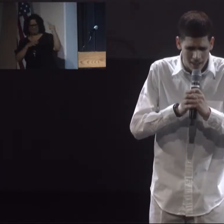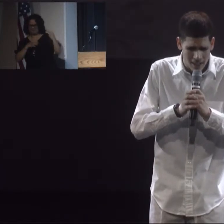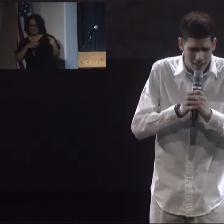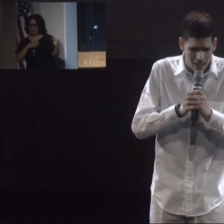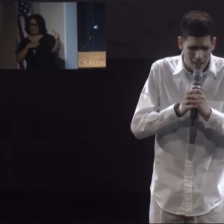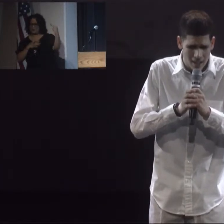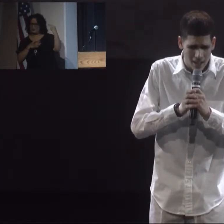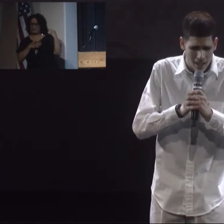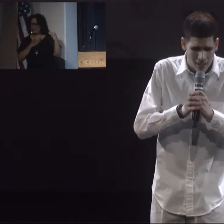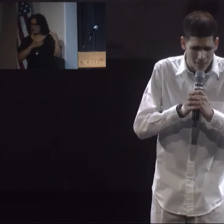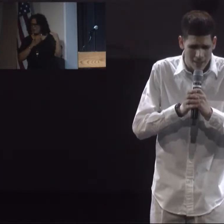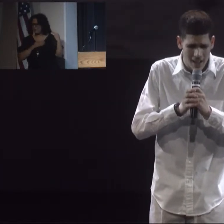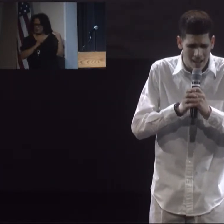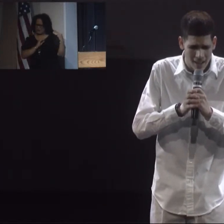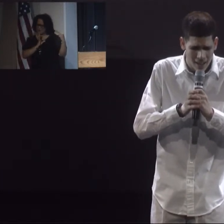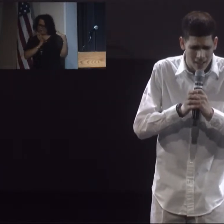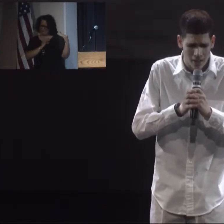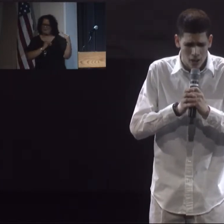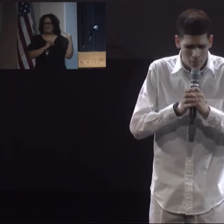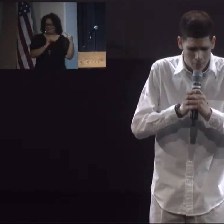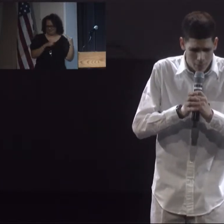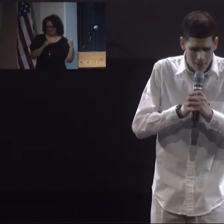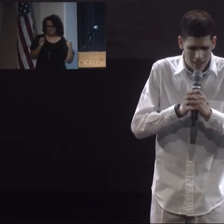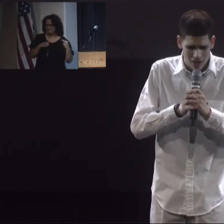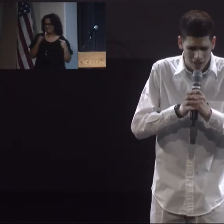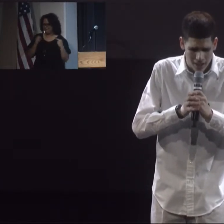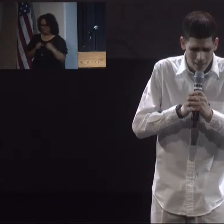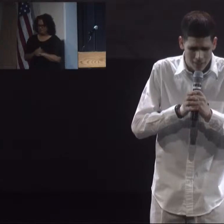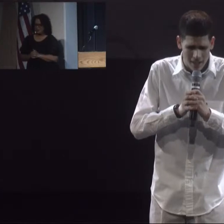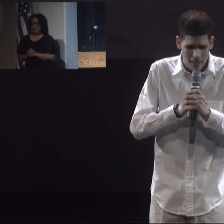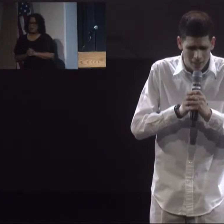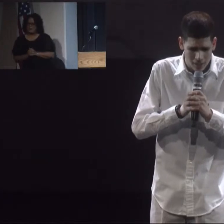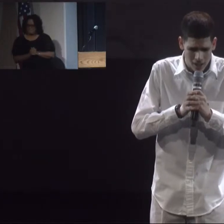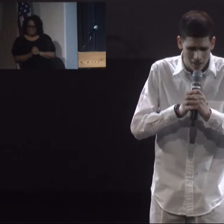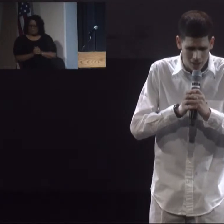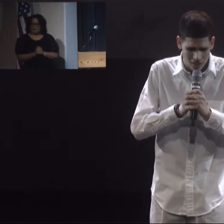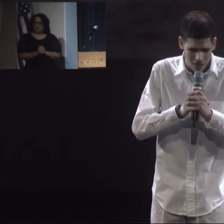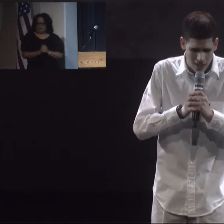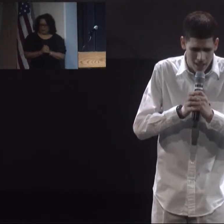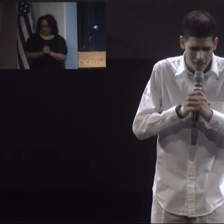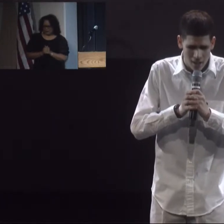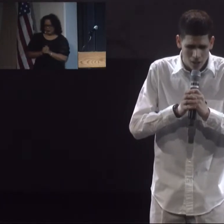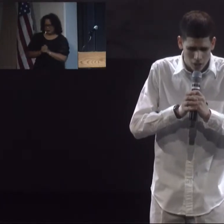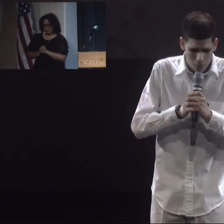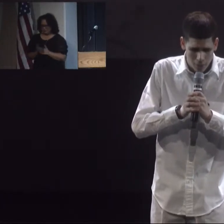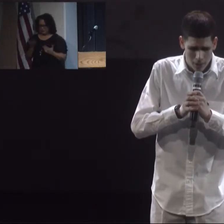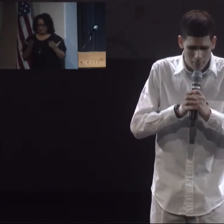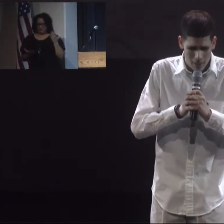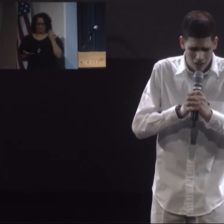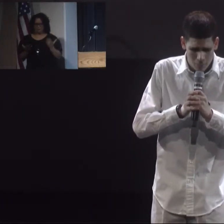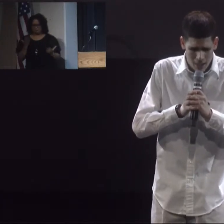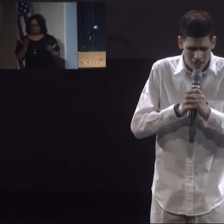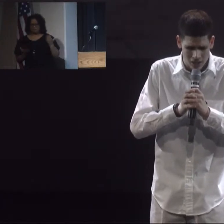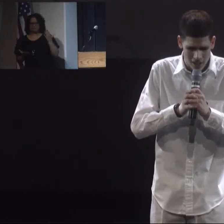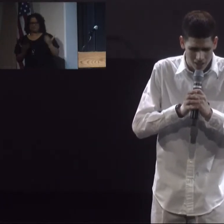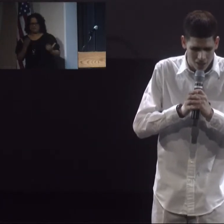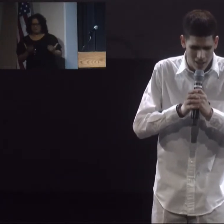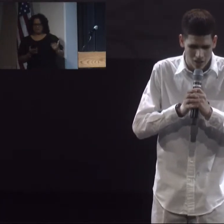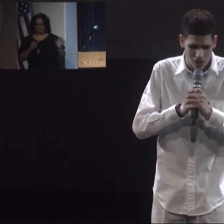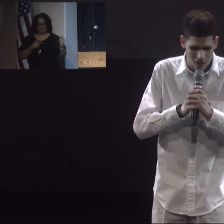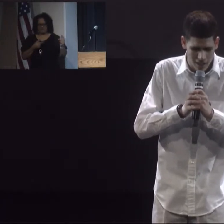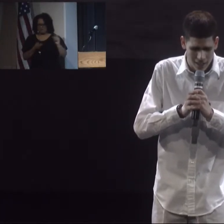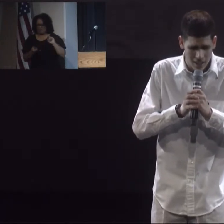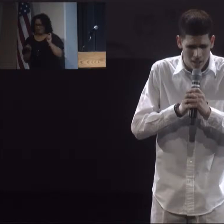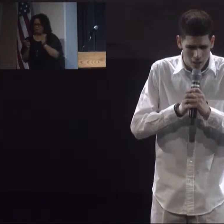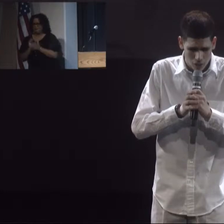never have. Yeah, maybe I should count down and just say it. Don't wanna miss my chance,